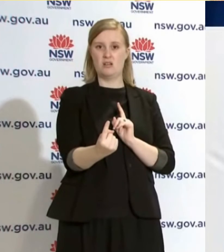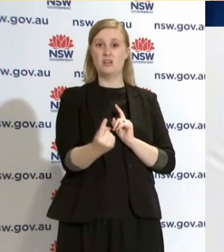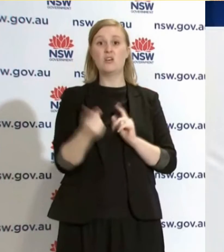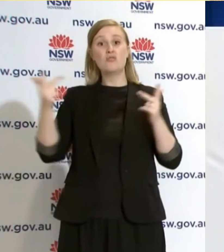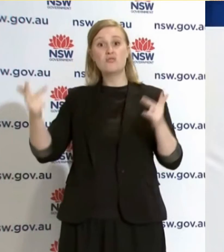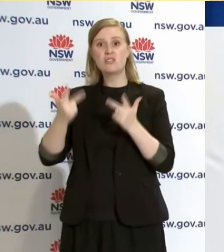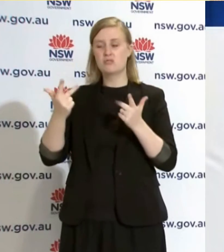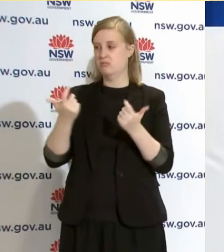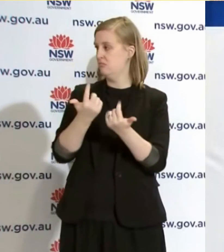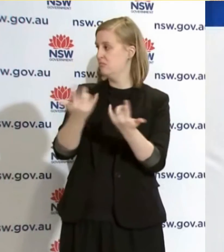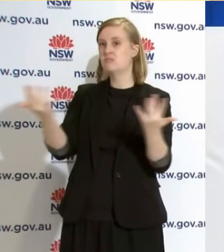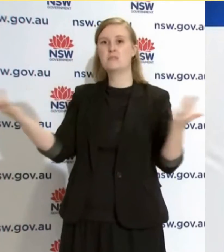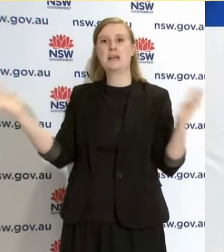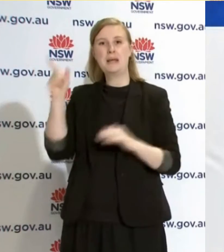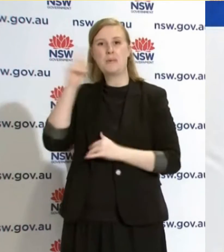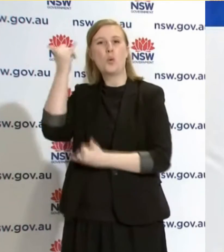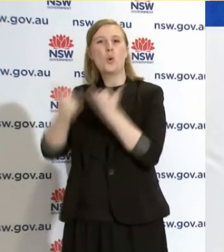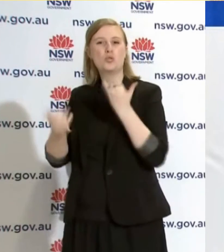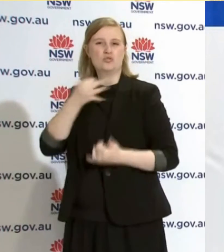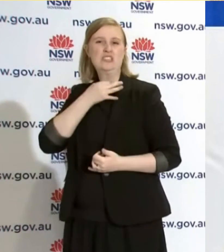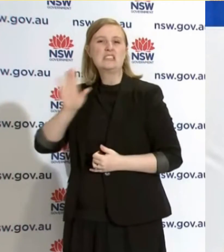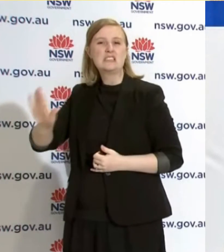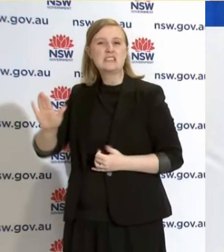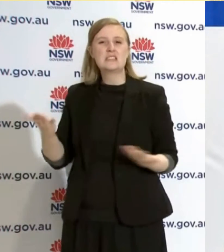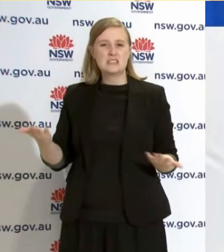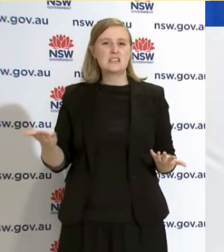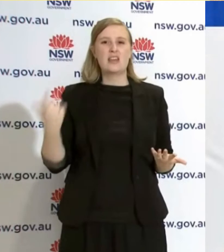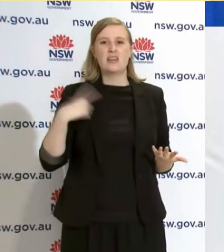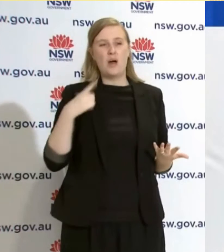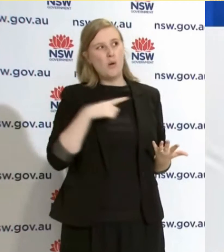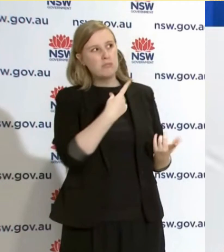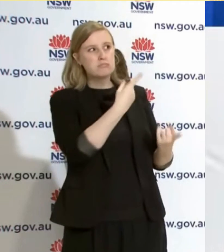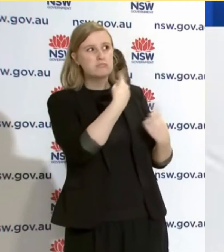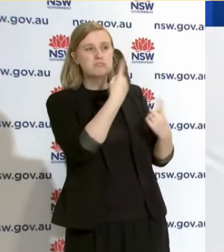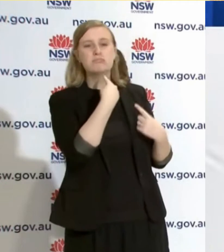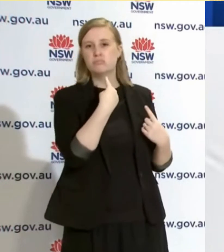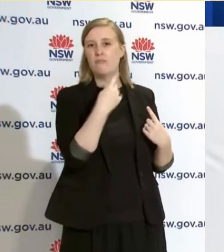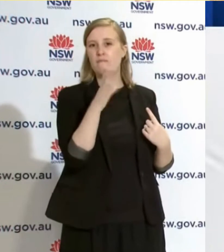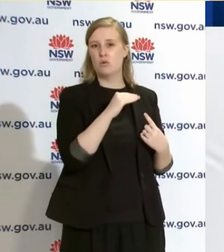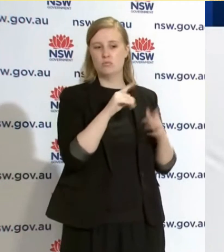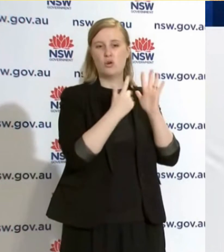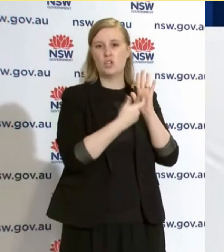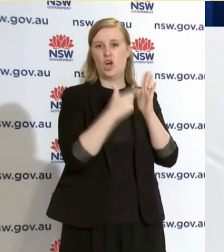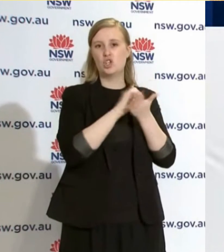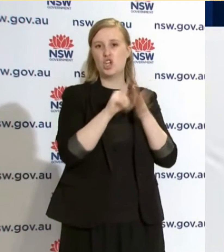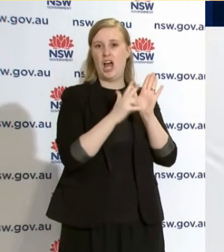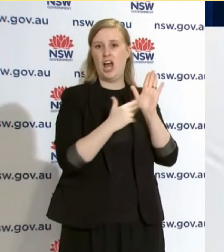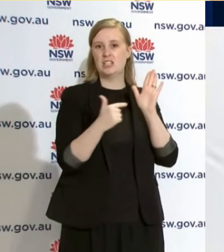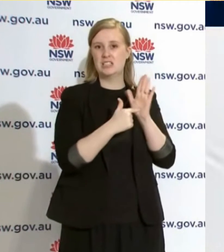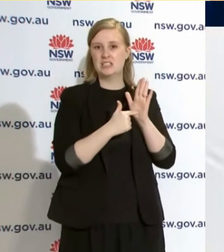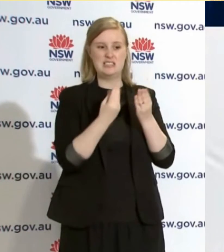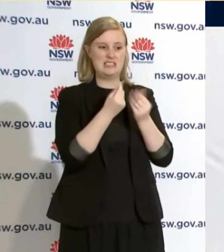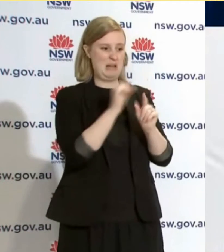that's where Dr. Chan and her team give us the advice. They advise us on what are the lower risk settings, and as we've already